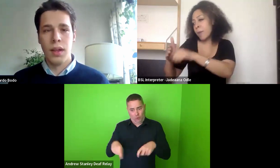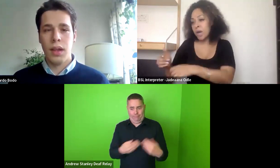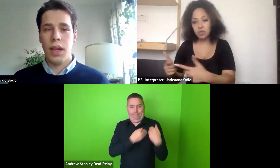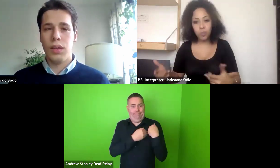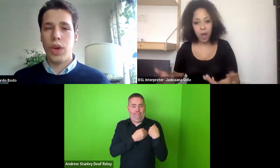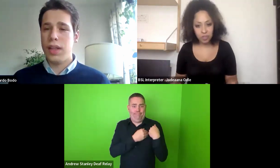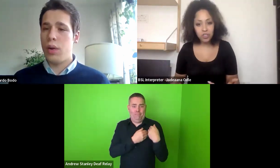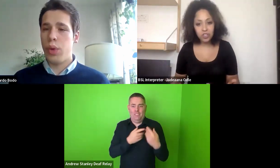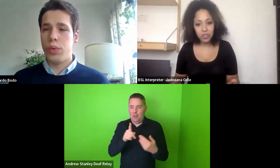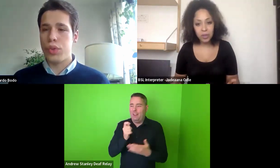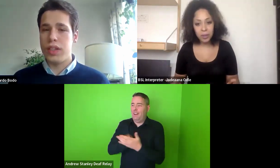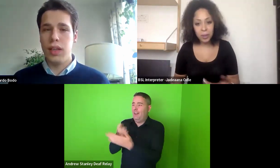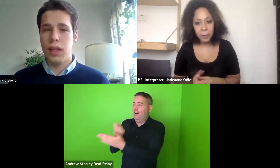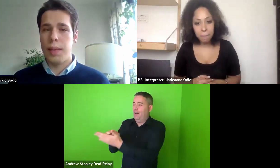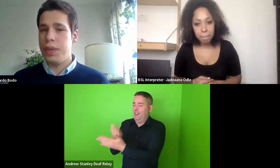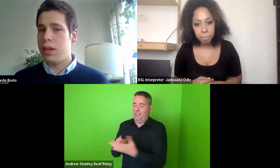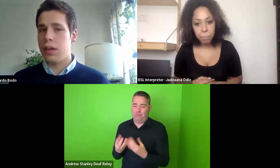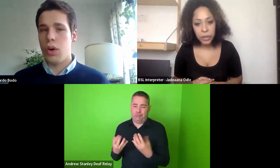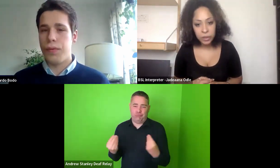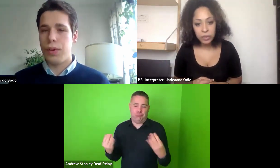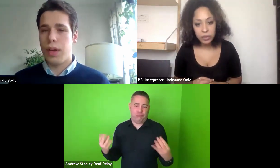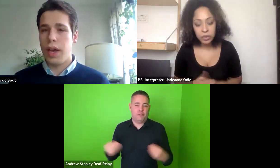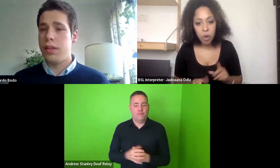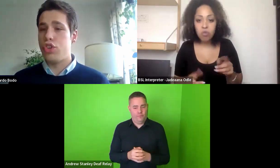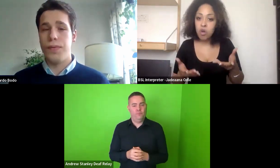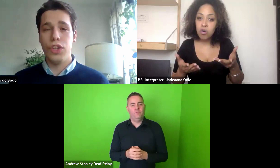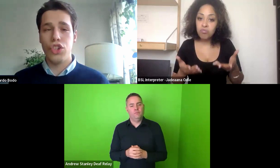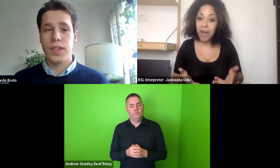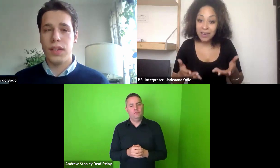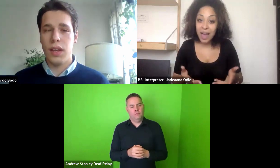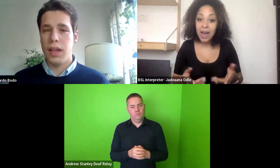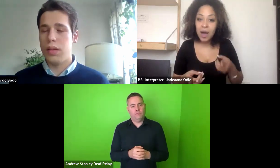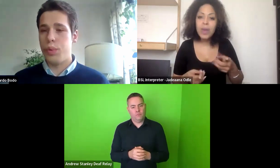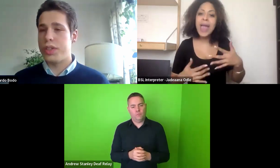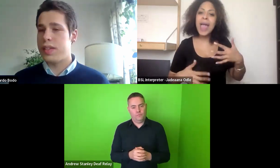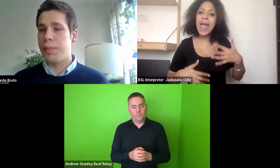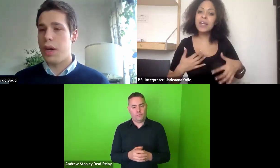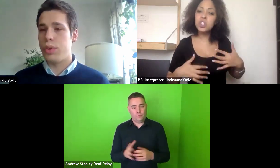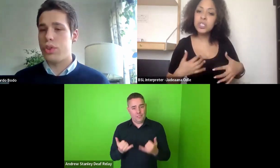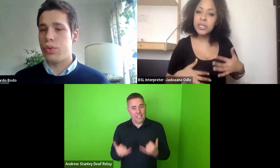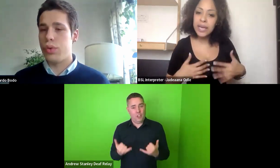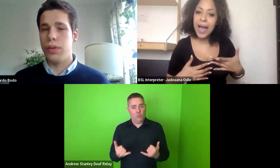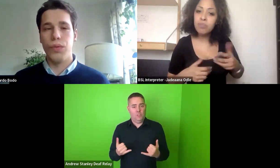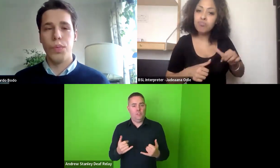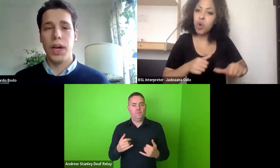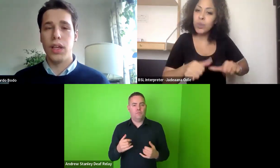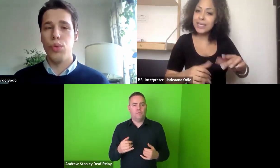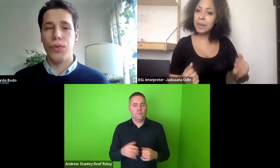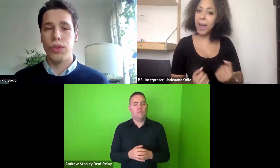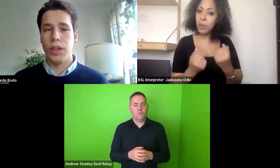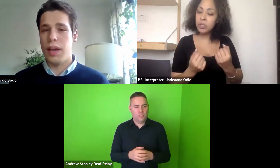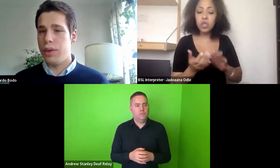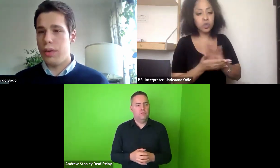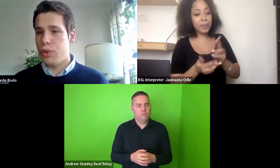have. And right now we are also seeing a peak of energy efficiency and processing power. So if you buy